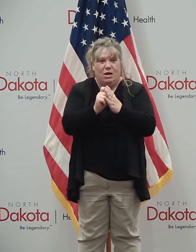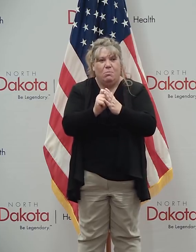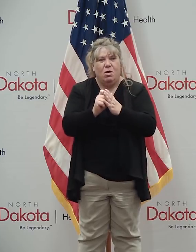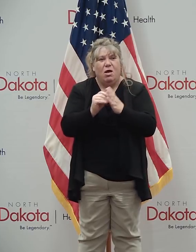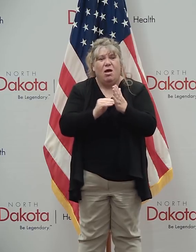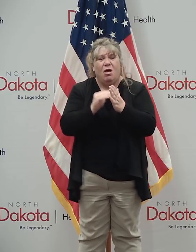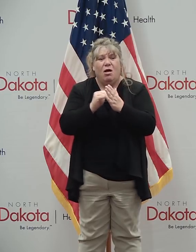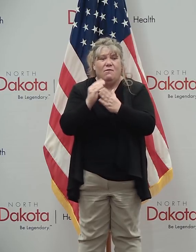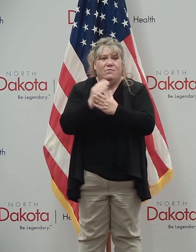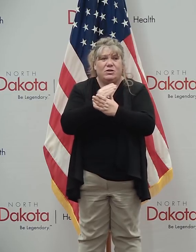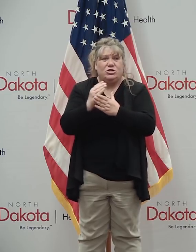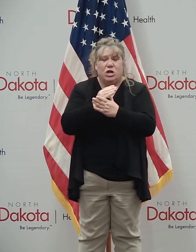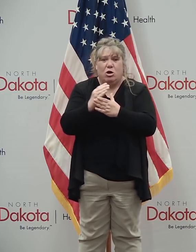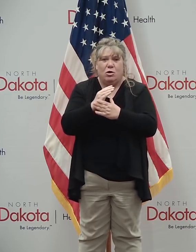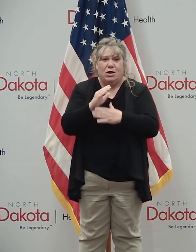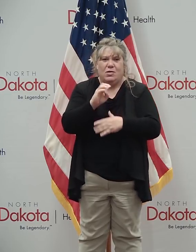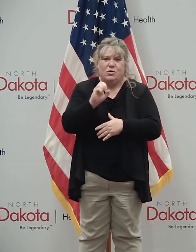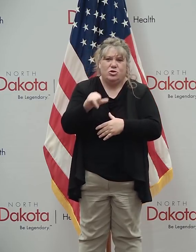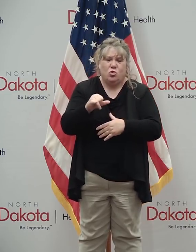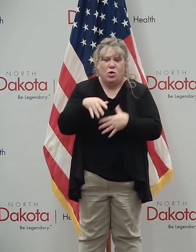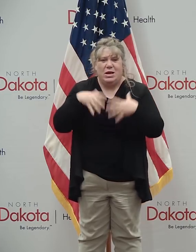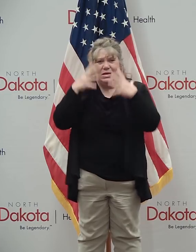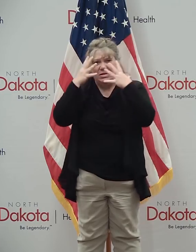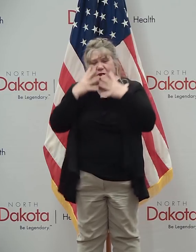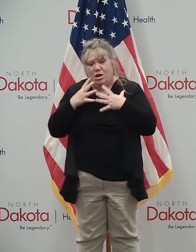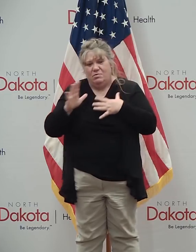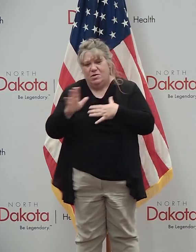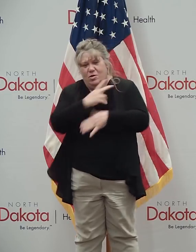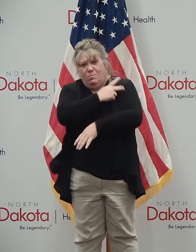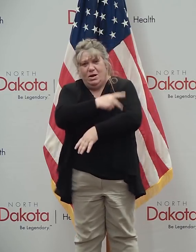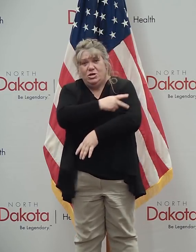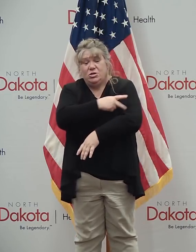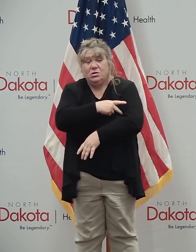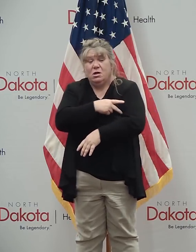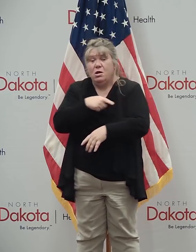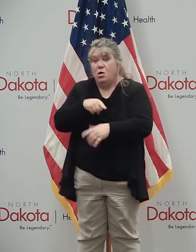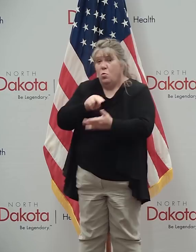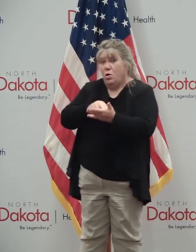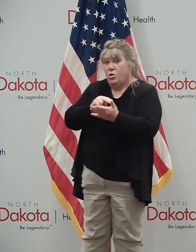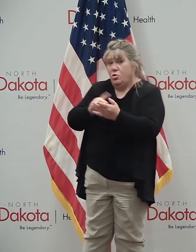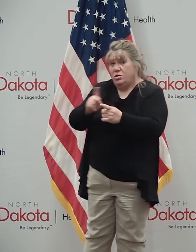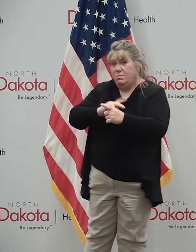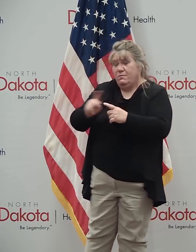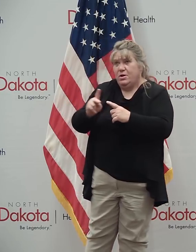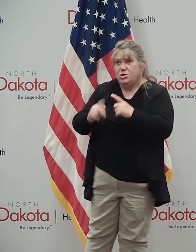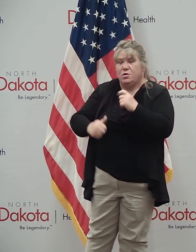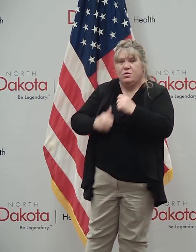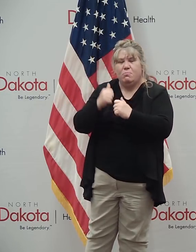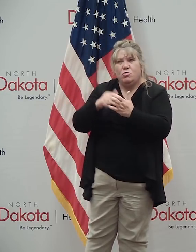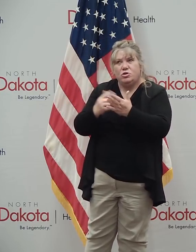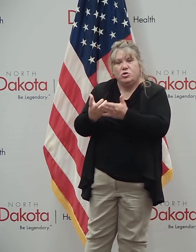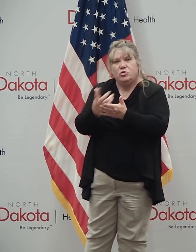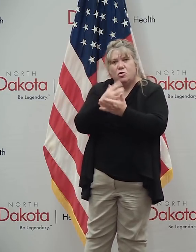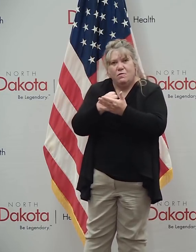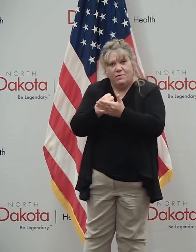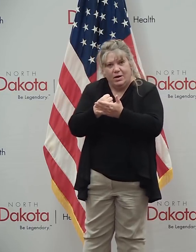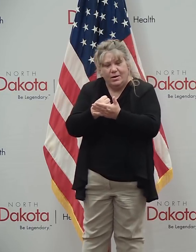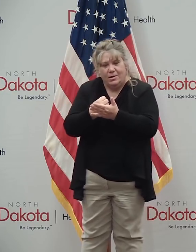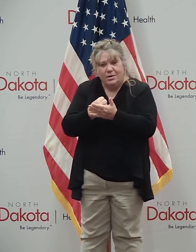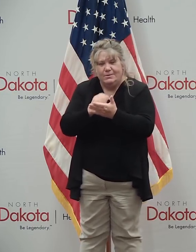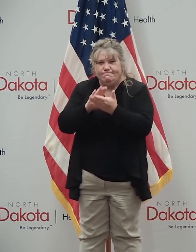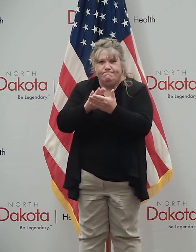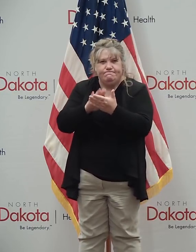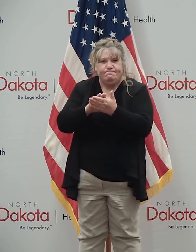often sharing in the joy and sorrow of their patients. And while our nursing professionals are among the most deserving